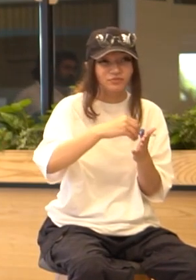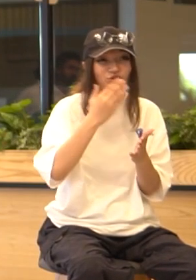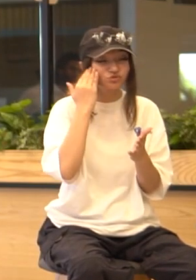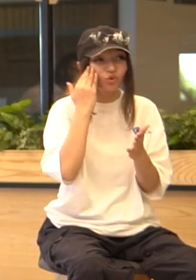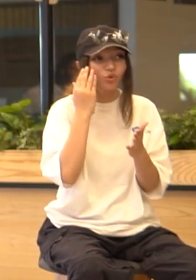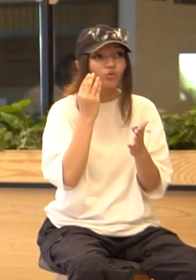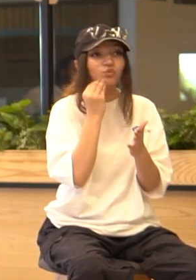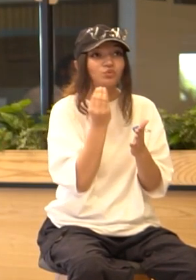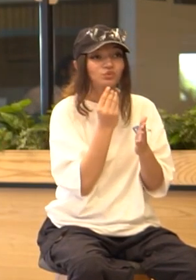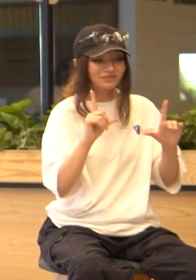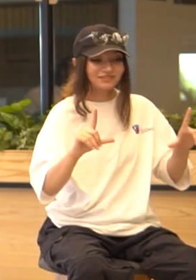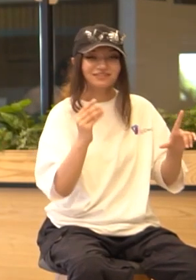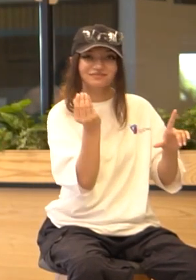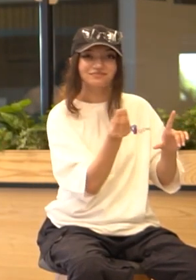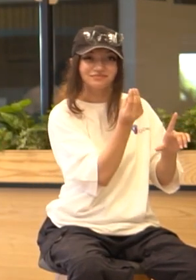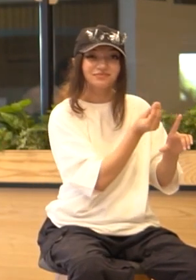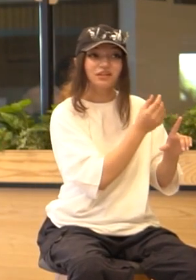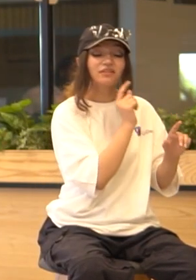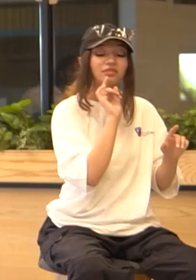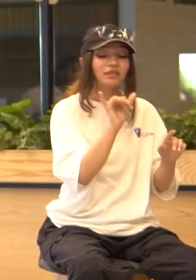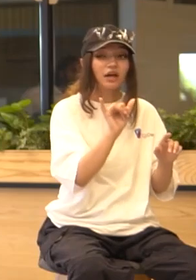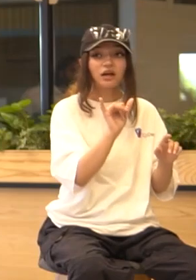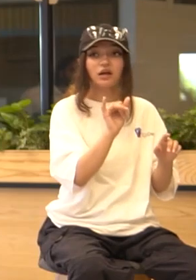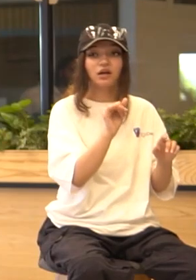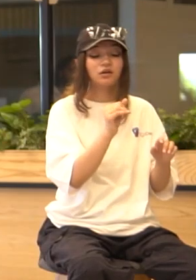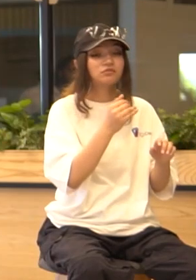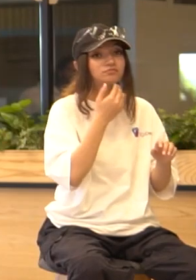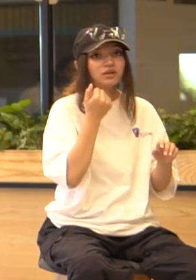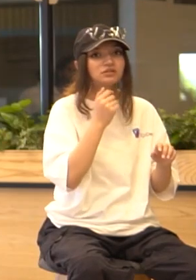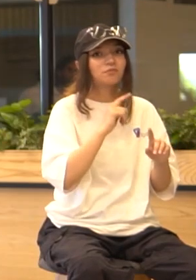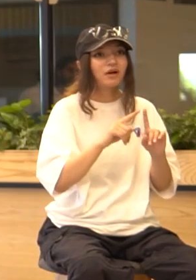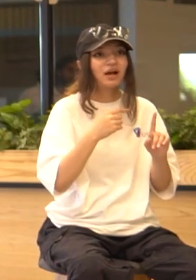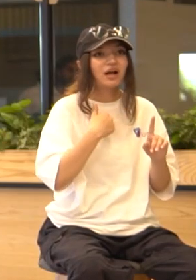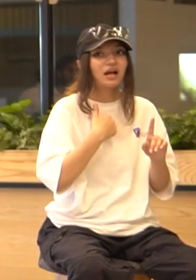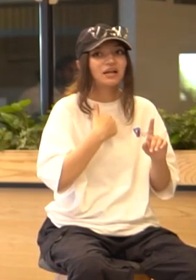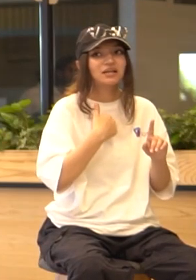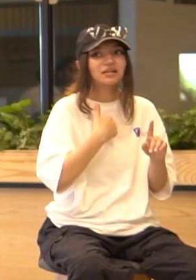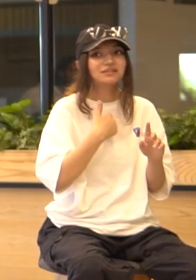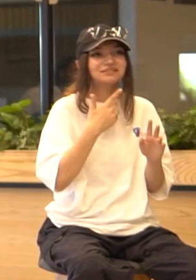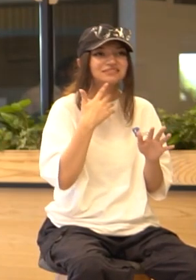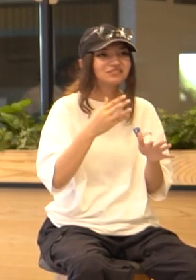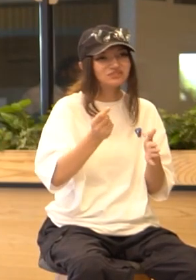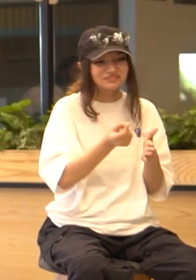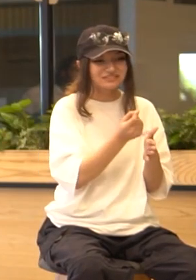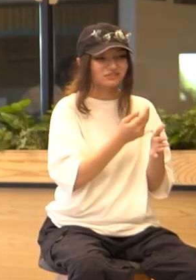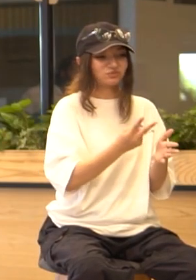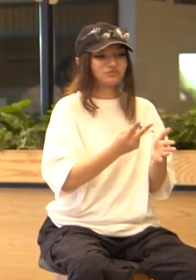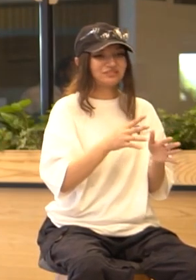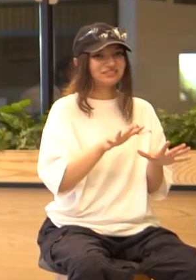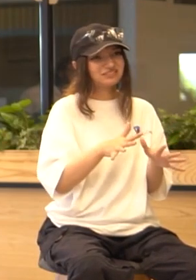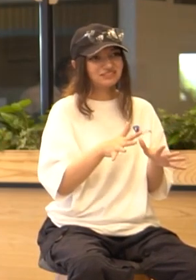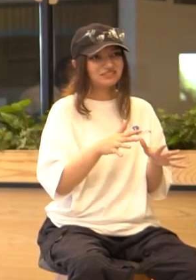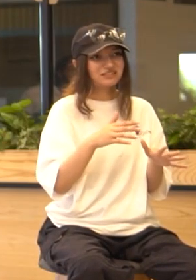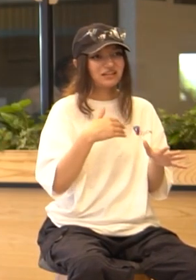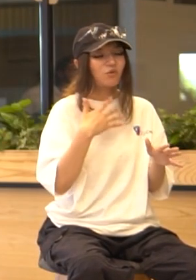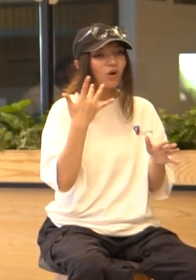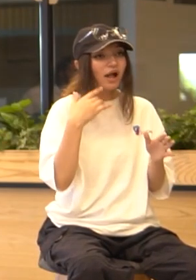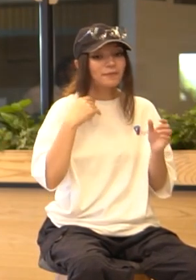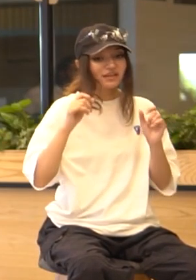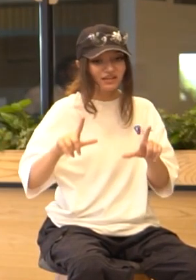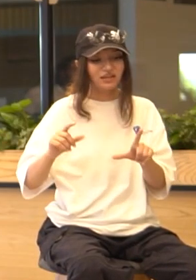can establish. I was not good at your traditional medium, your flows. I was like a digital person.